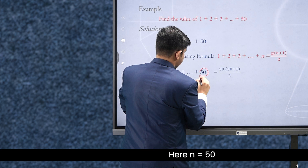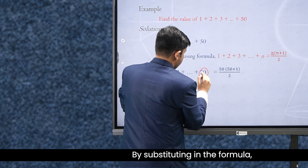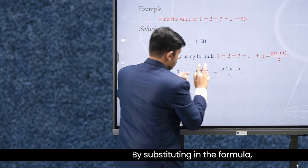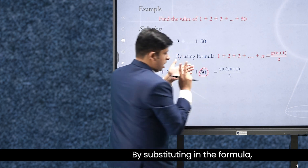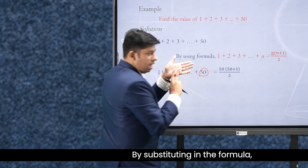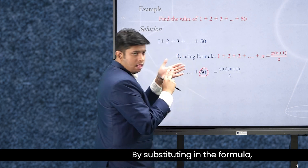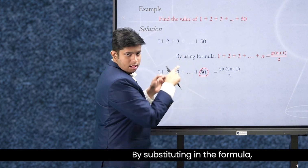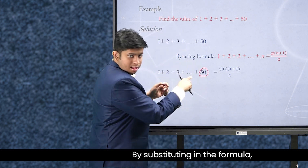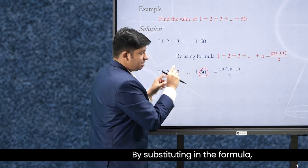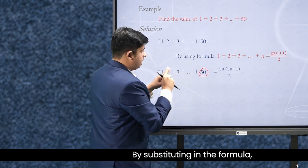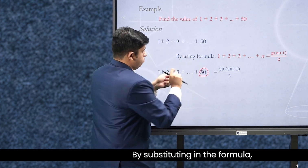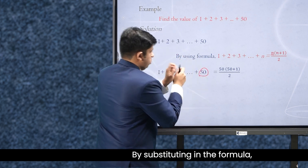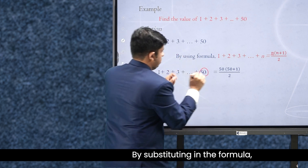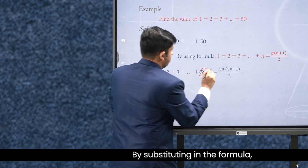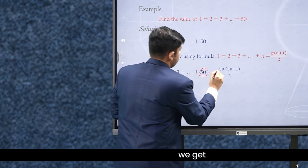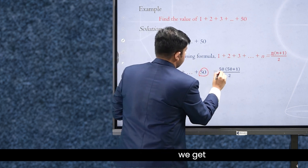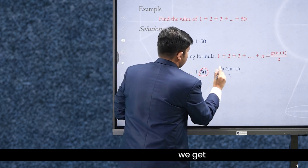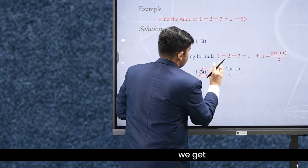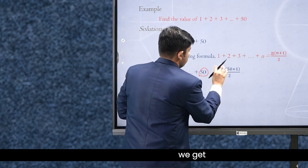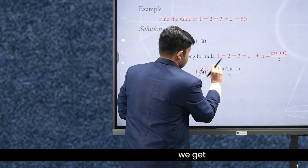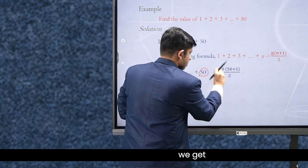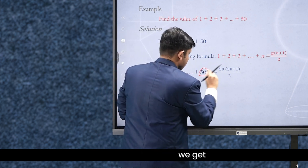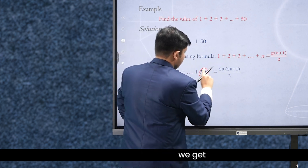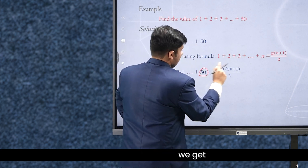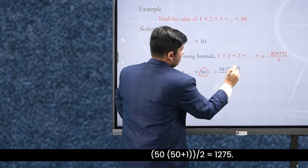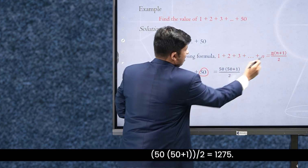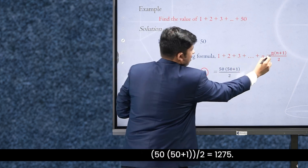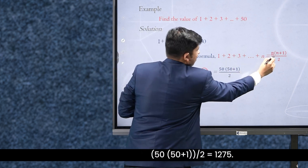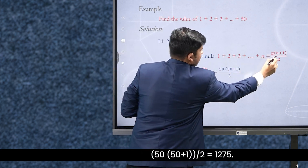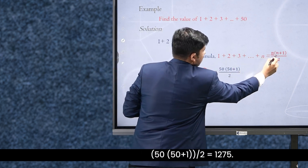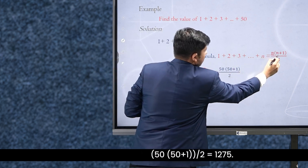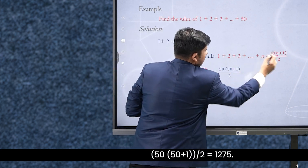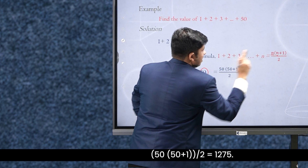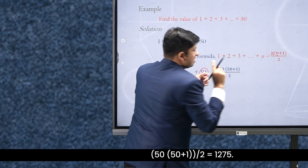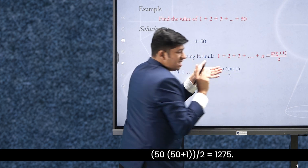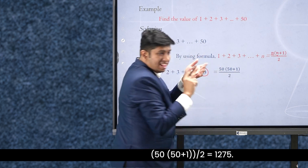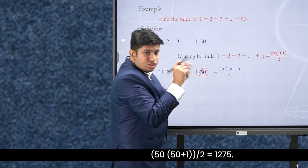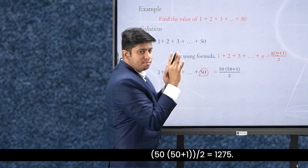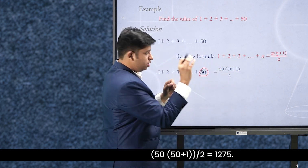By substituting in the formula, we get 50 into 50 plus 1 by 2,